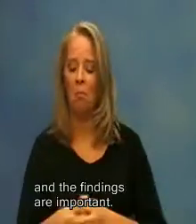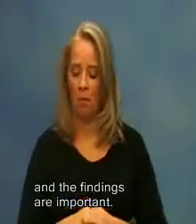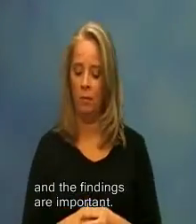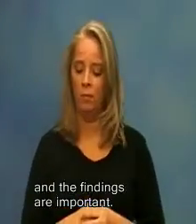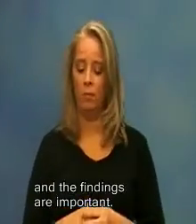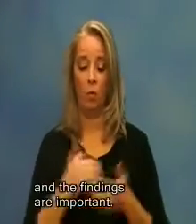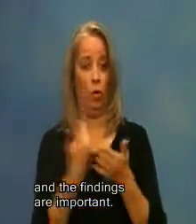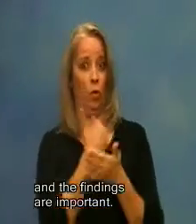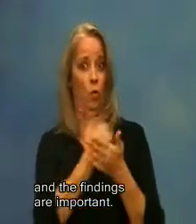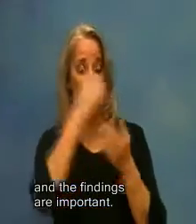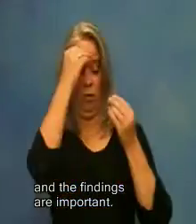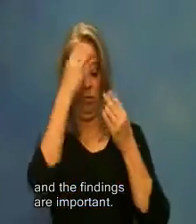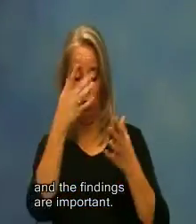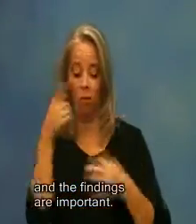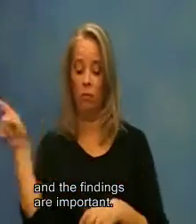And the findings are important.